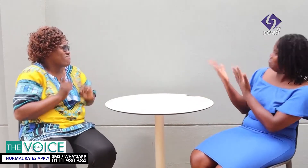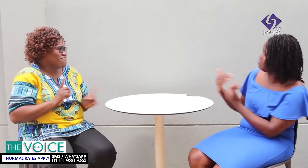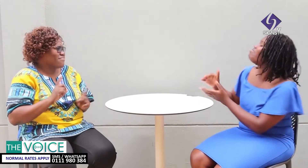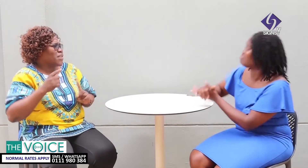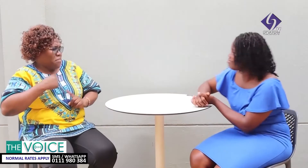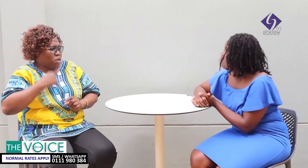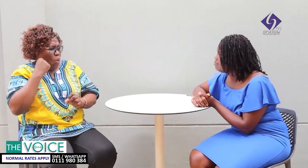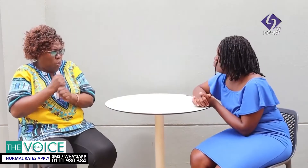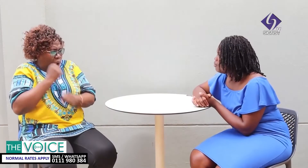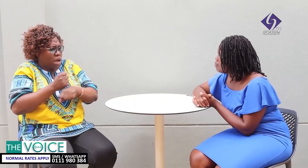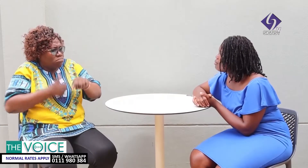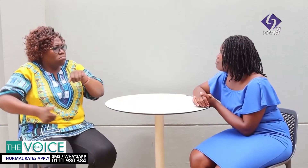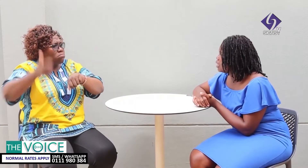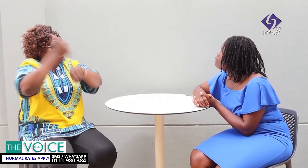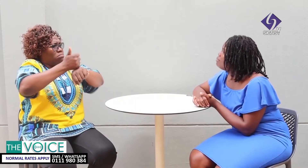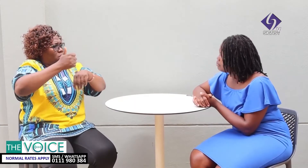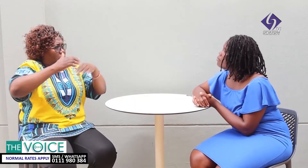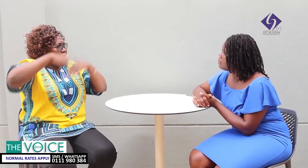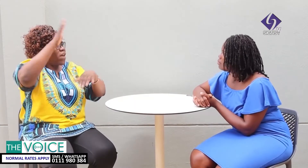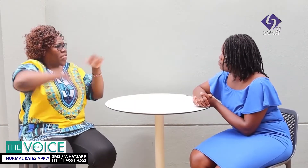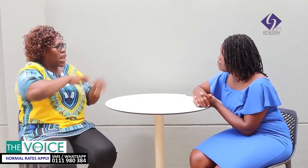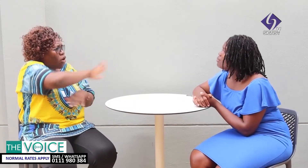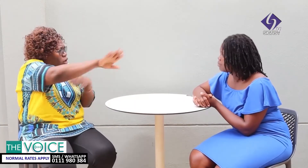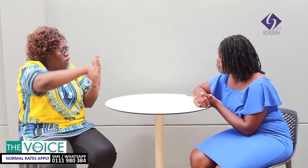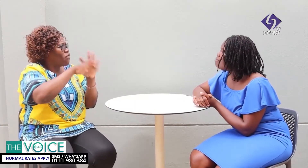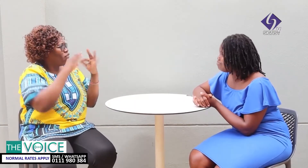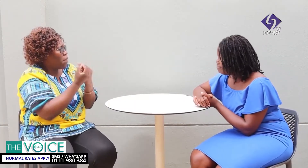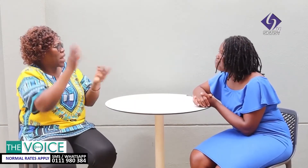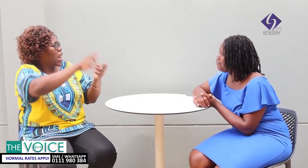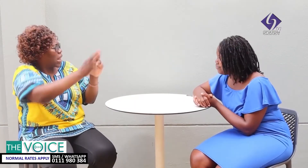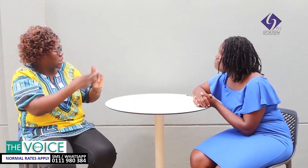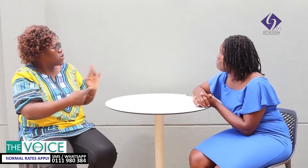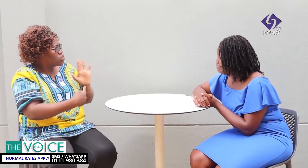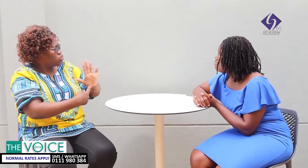So through all this harshness, I had to learn to work hard.